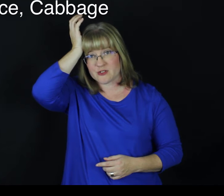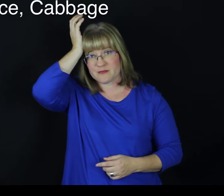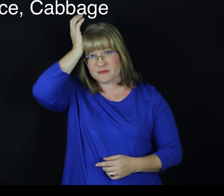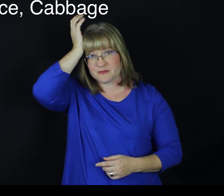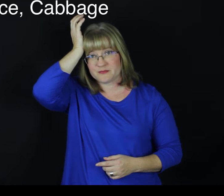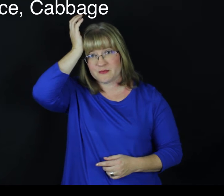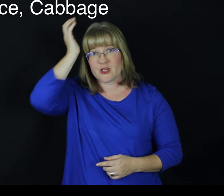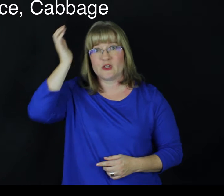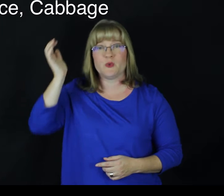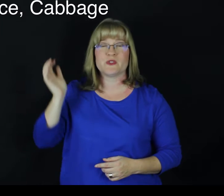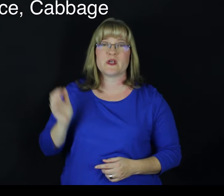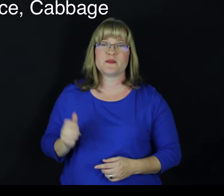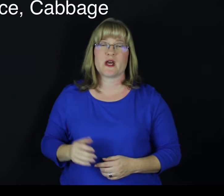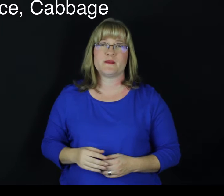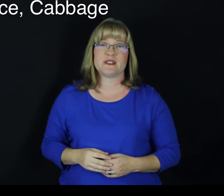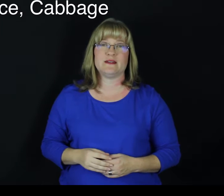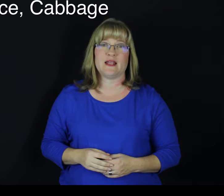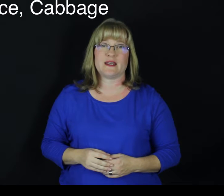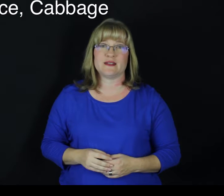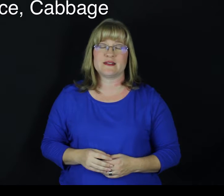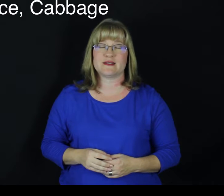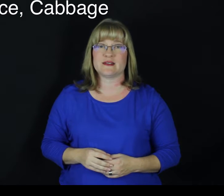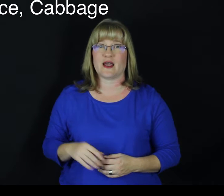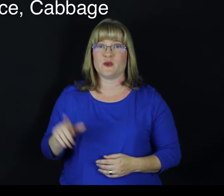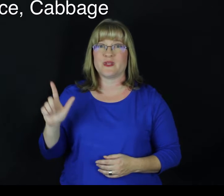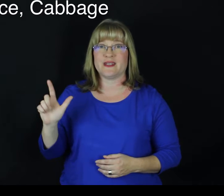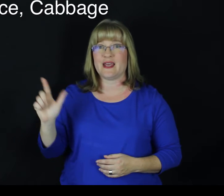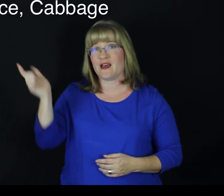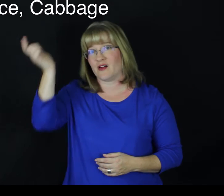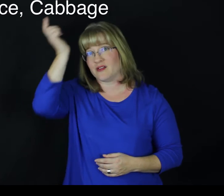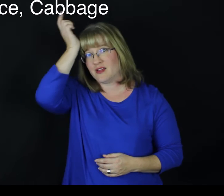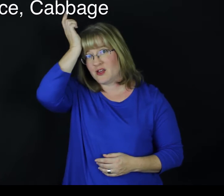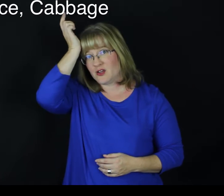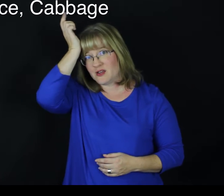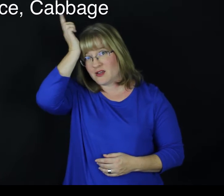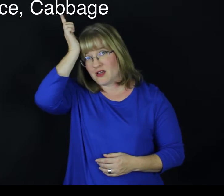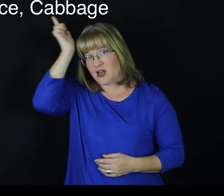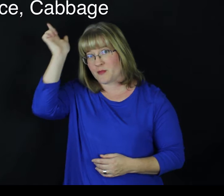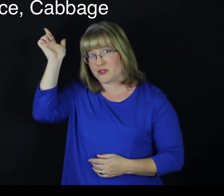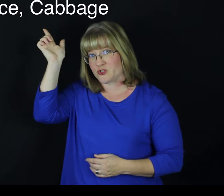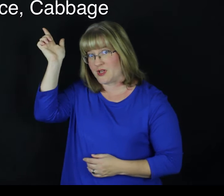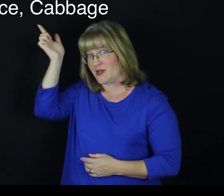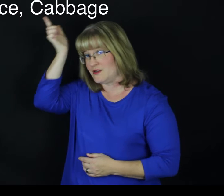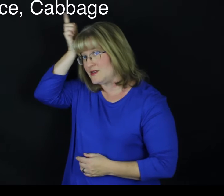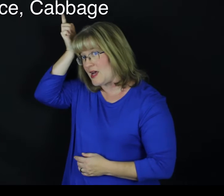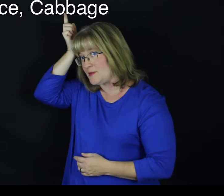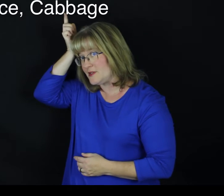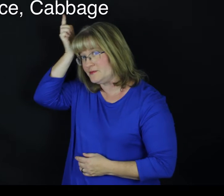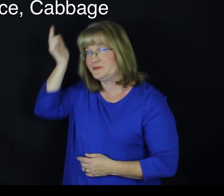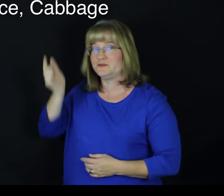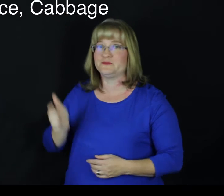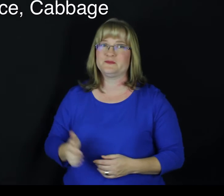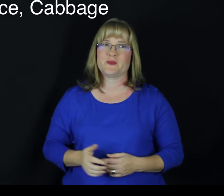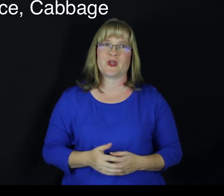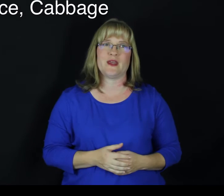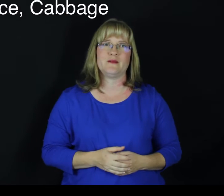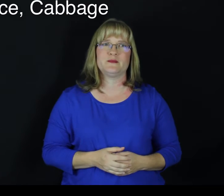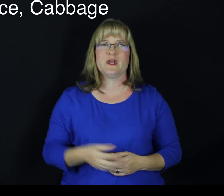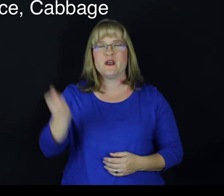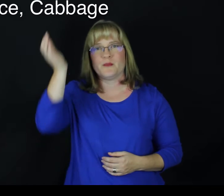cabbage. You will sometimes see lettuce signed with an L up at your head tapped. Okay?